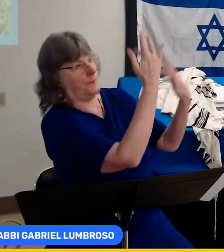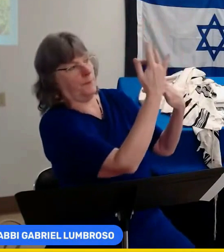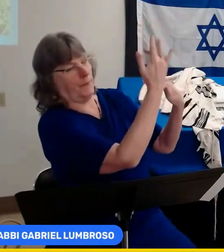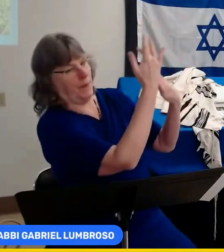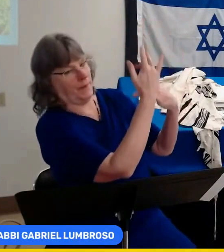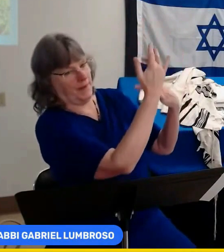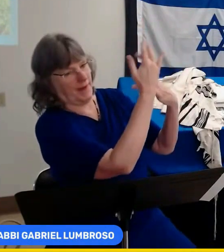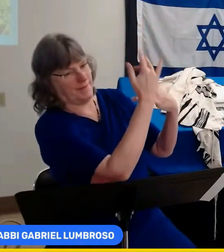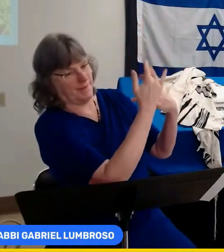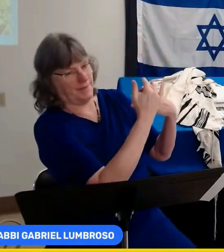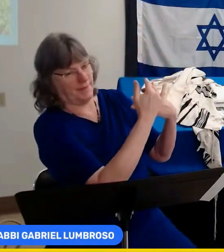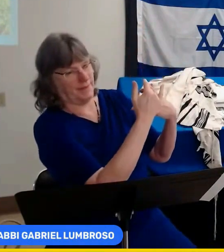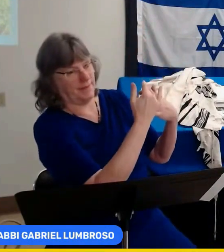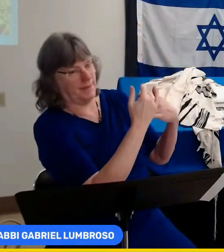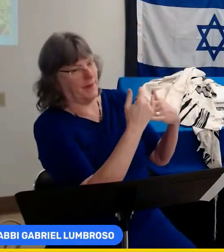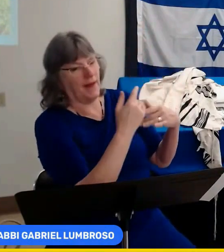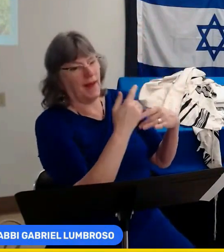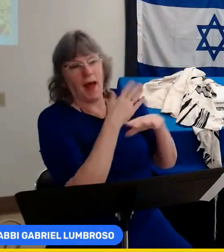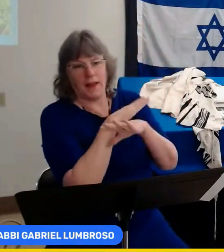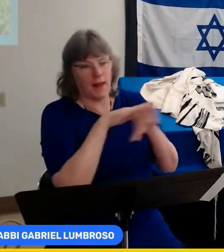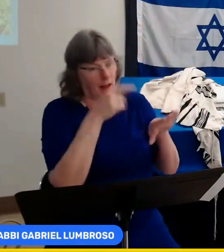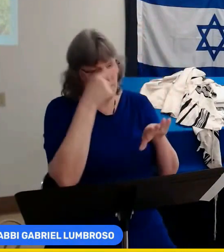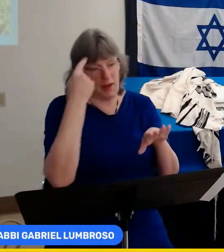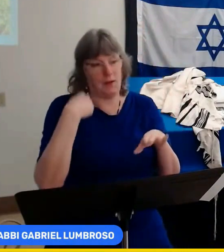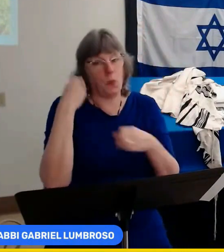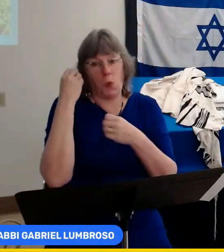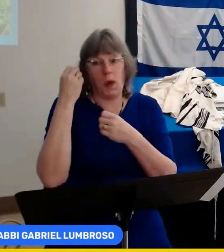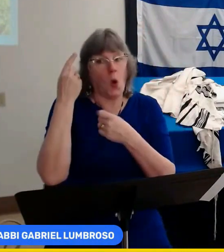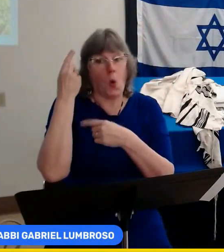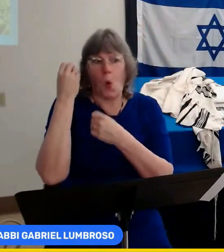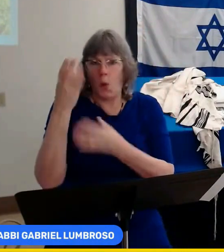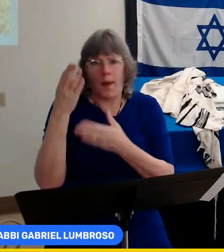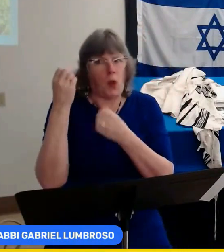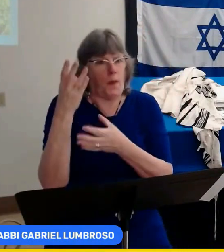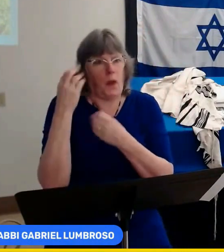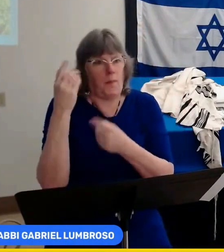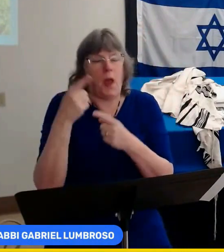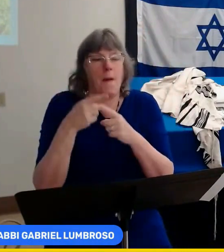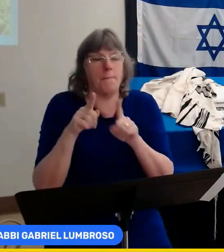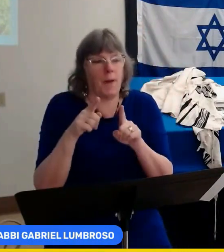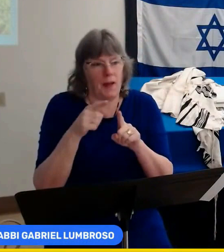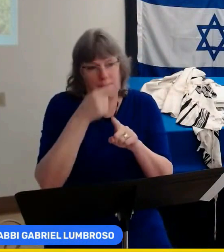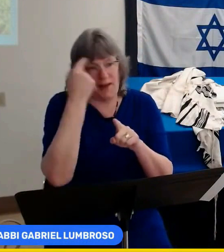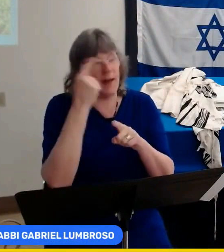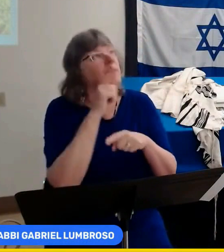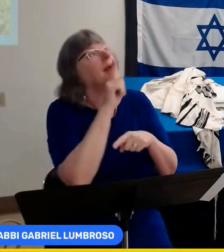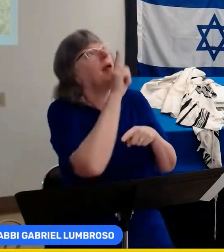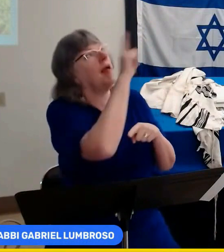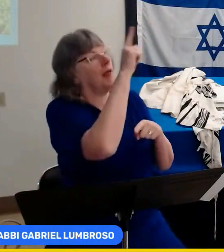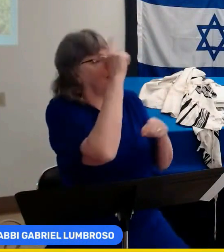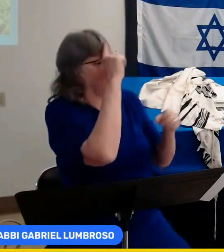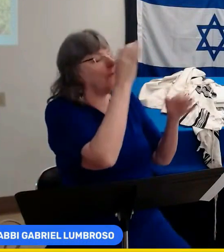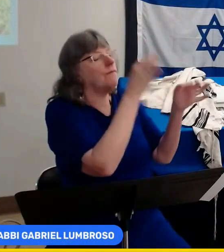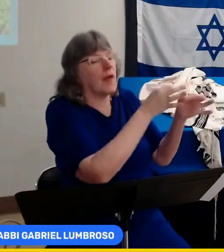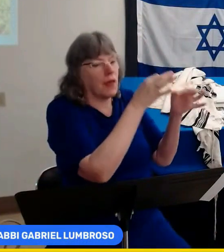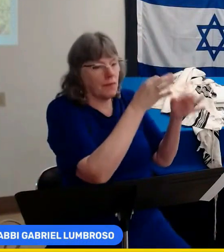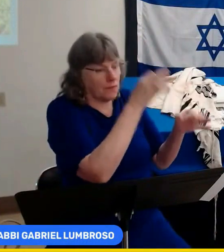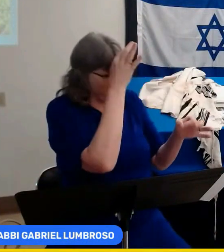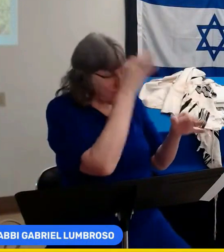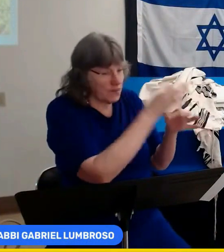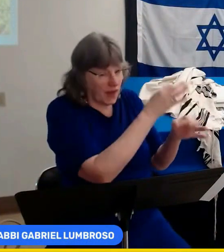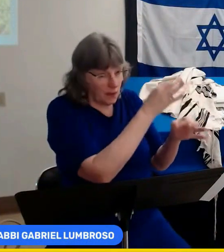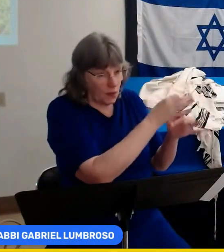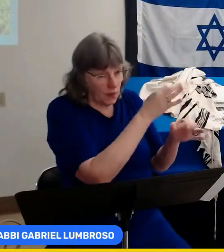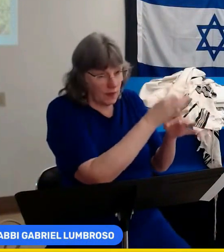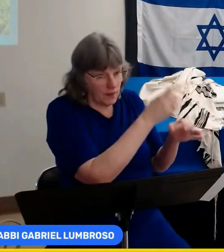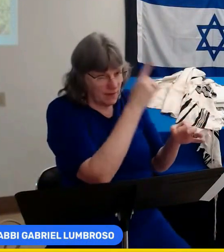on His faithfulness to keep the contract in spite of our faithlessness. Though we